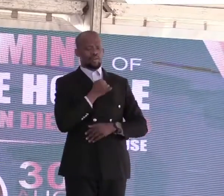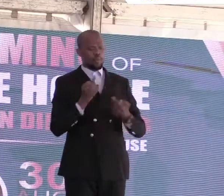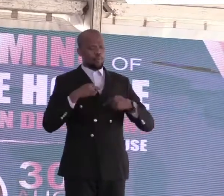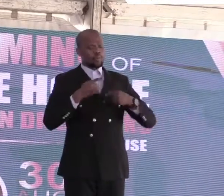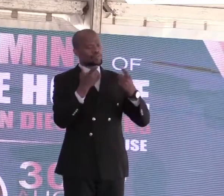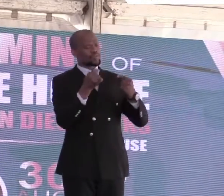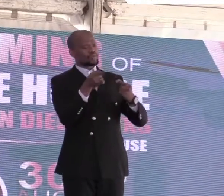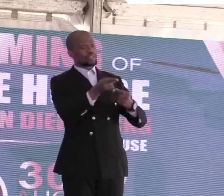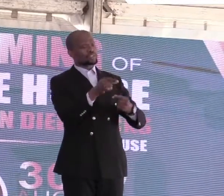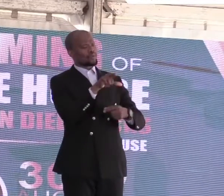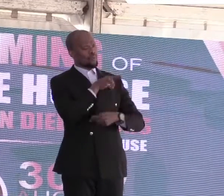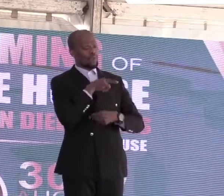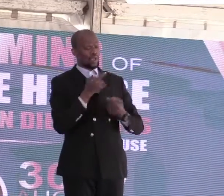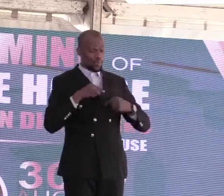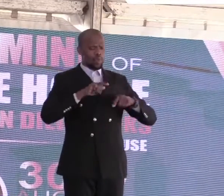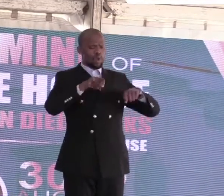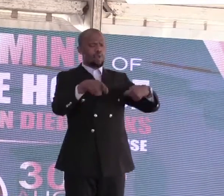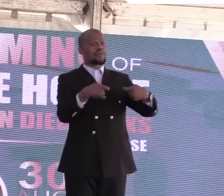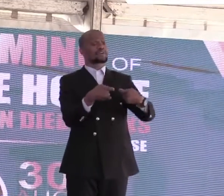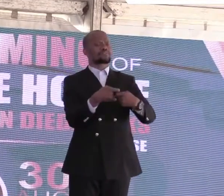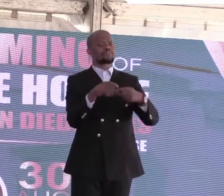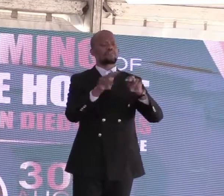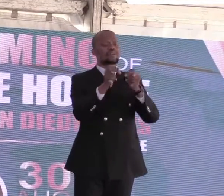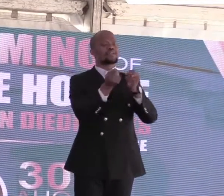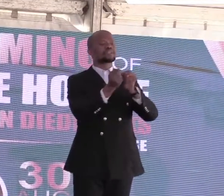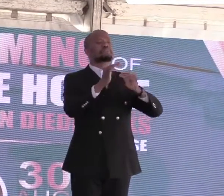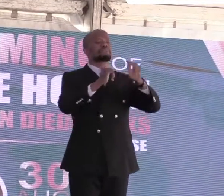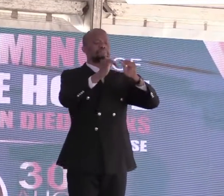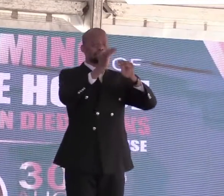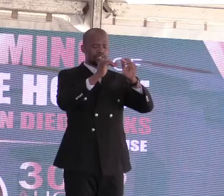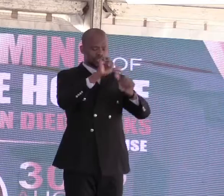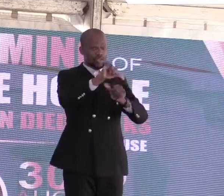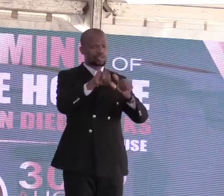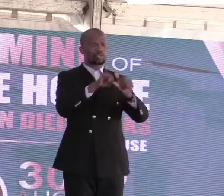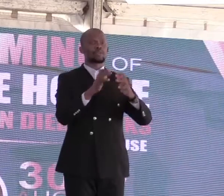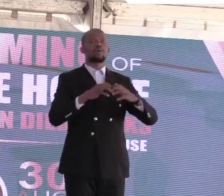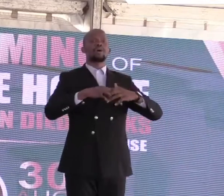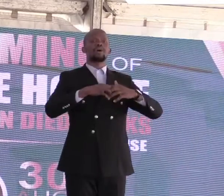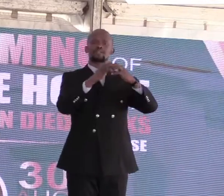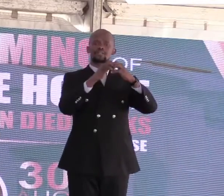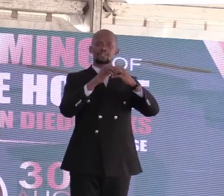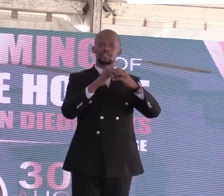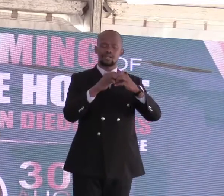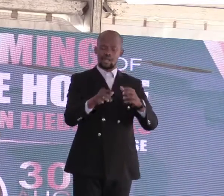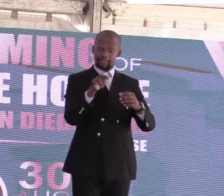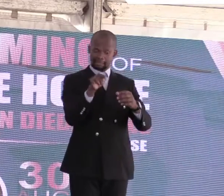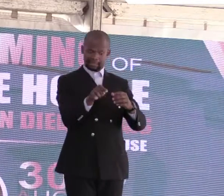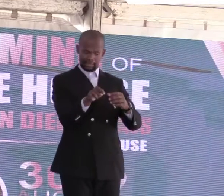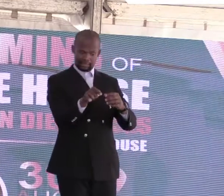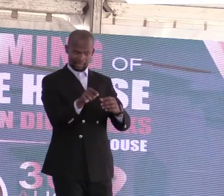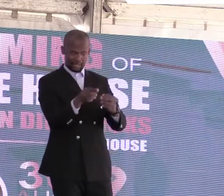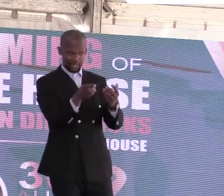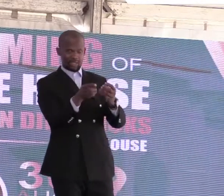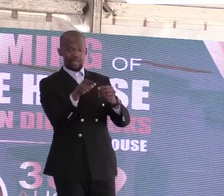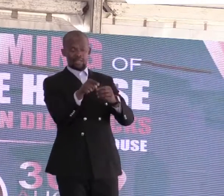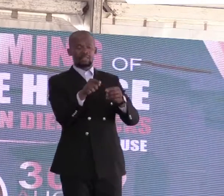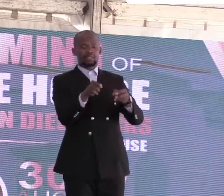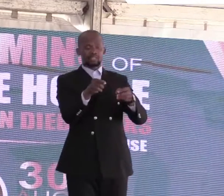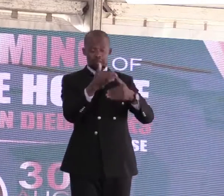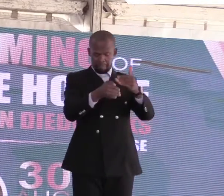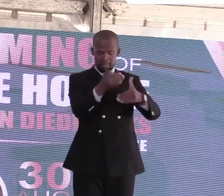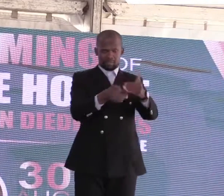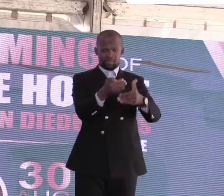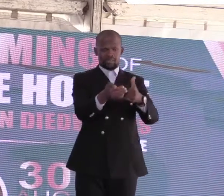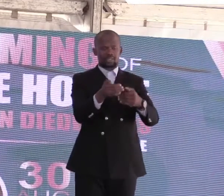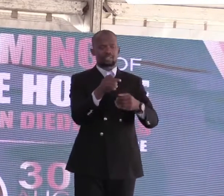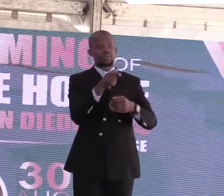on the basis of contributing to nation building and social cohesion. In this process of renaming, we are conscious